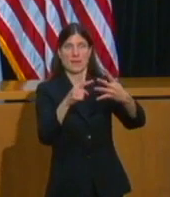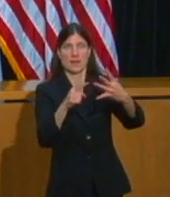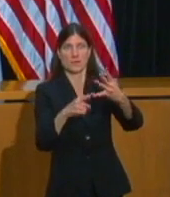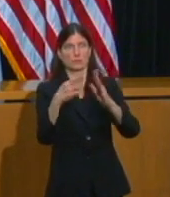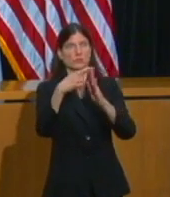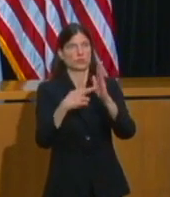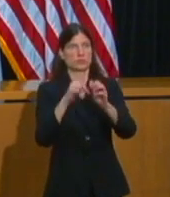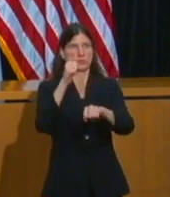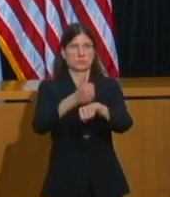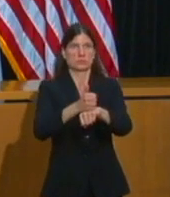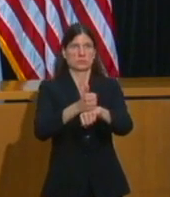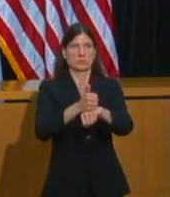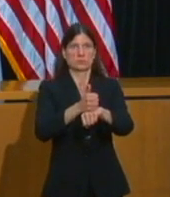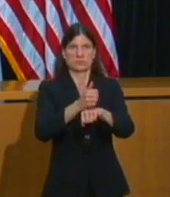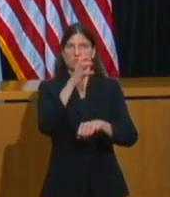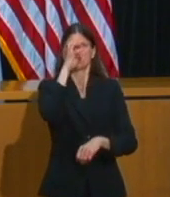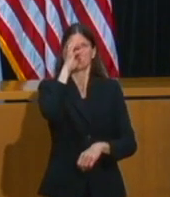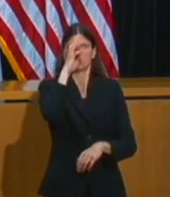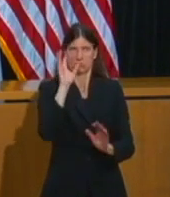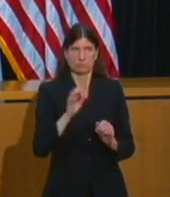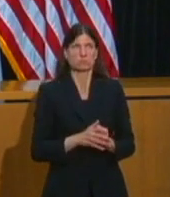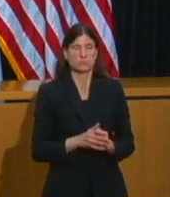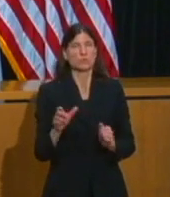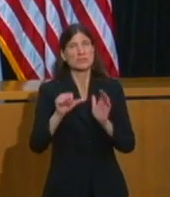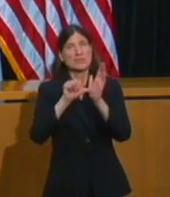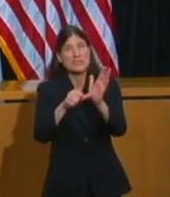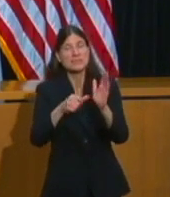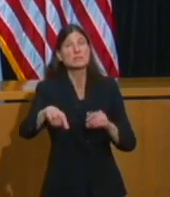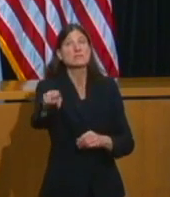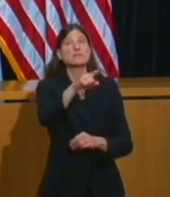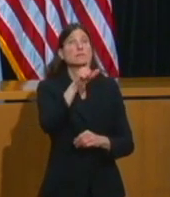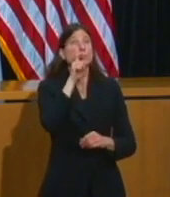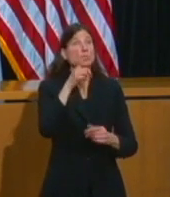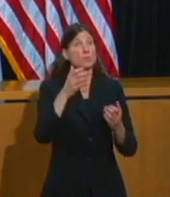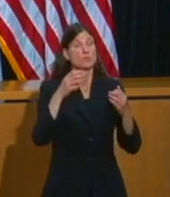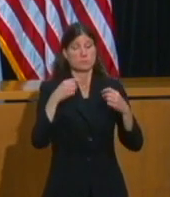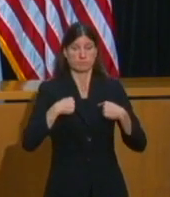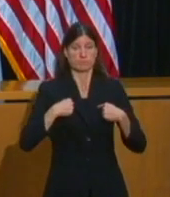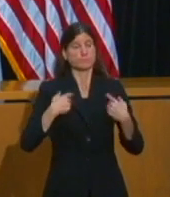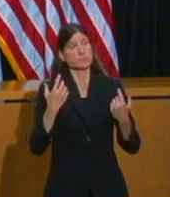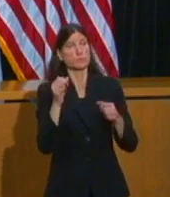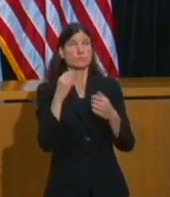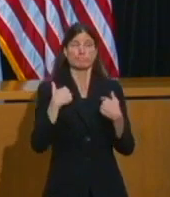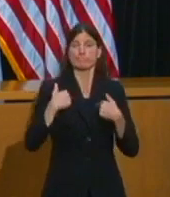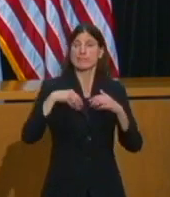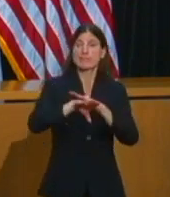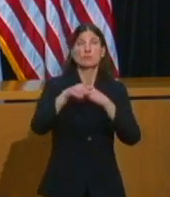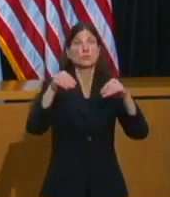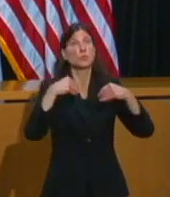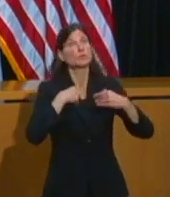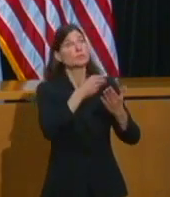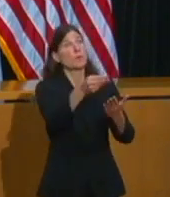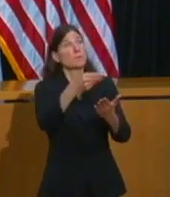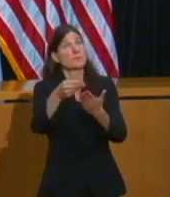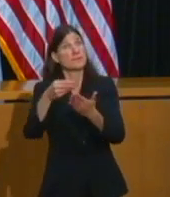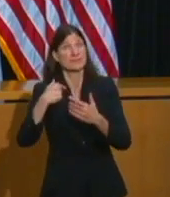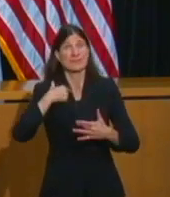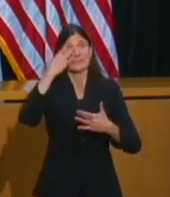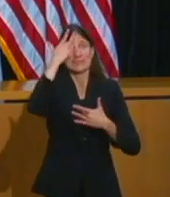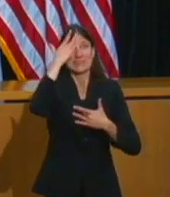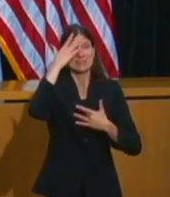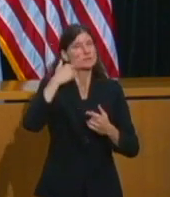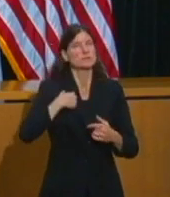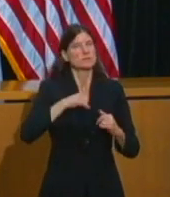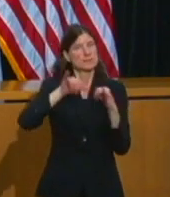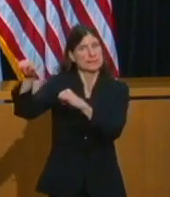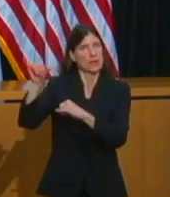covering. And these mandatory protocols and best practices have been thoughtfully developed to ensure safety while bringing patrons back in the